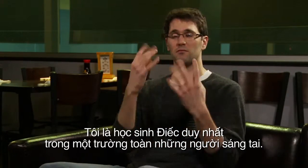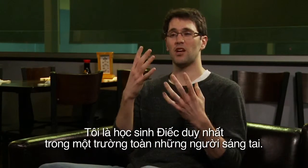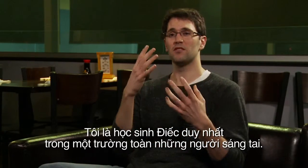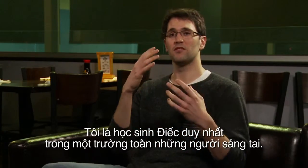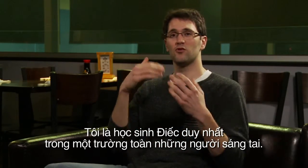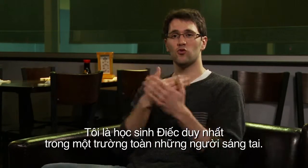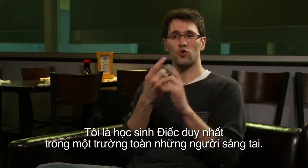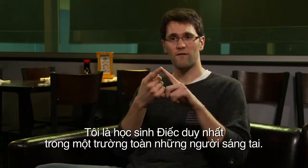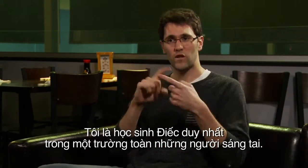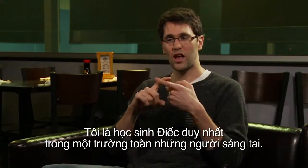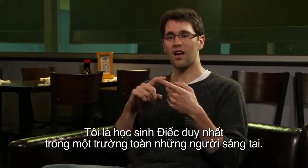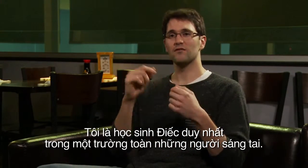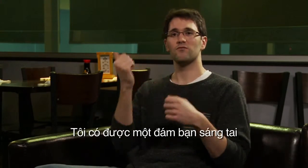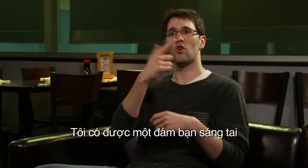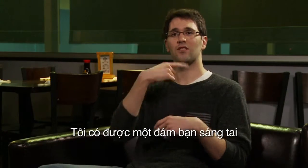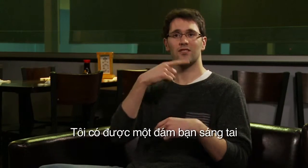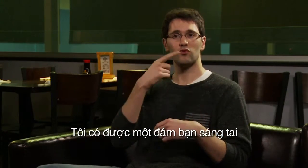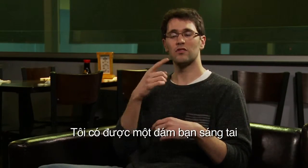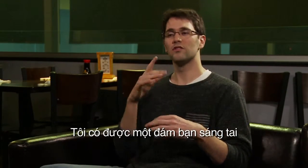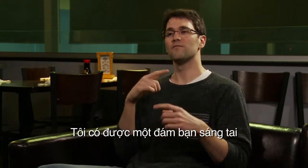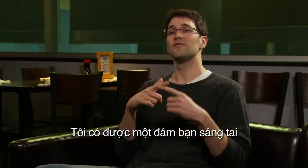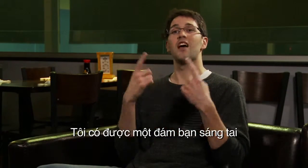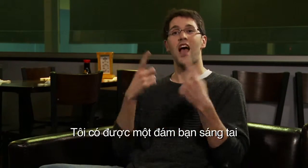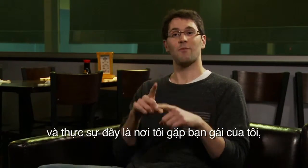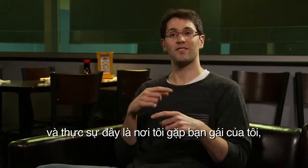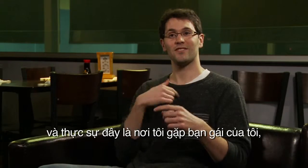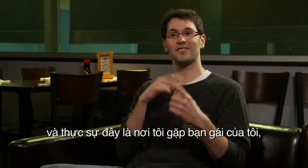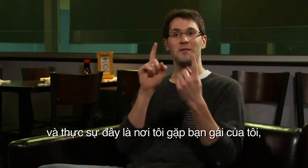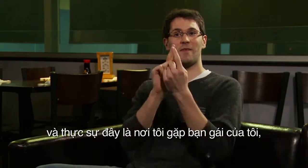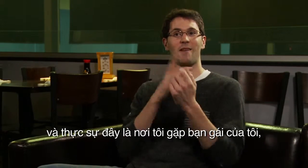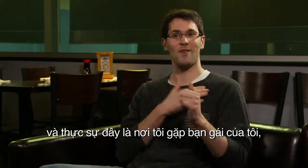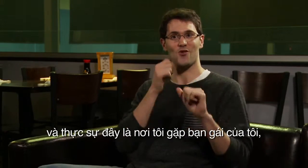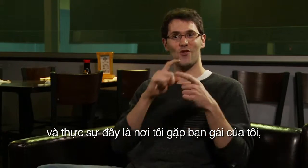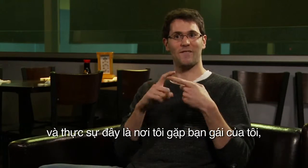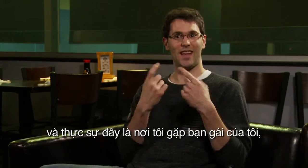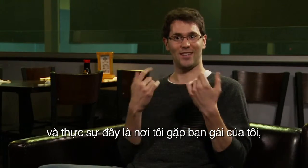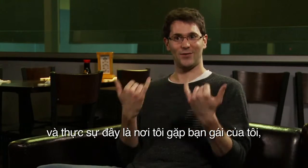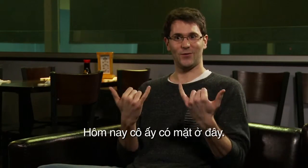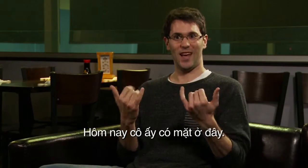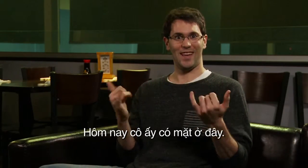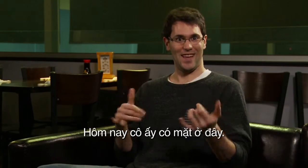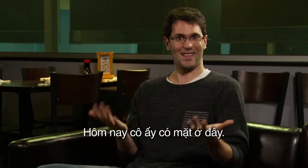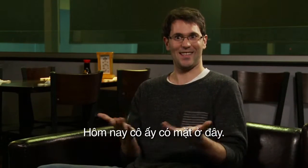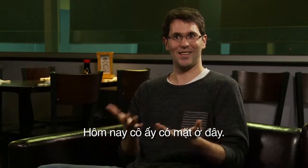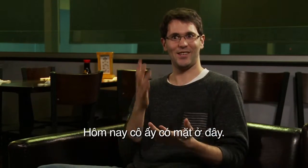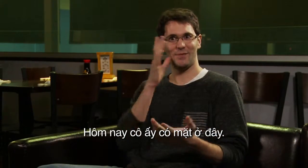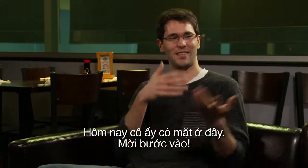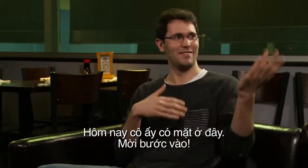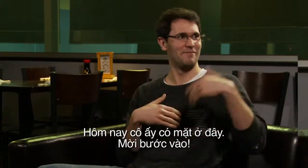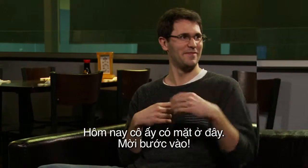School of Hearing people. And I made a bunch of hearing friends. And I happened to meet my girlfriend, actually. She's here today. Come on over.